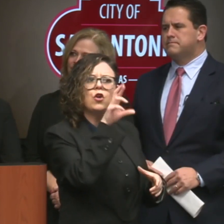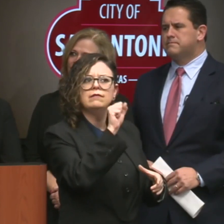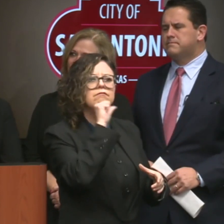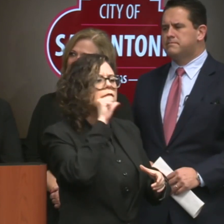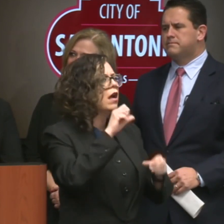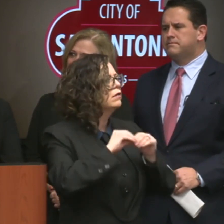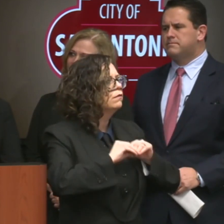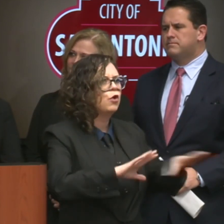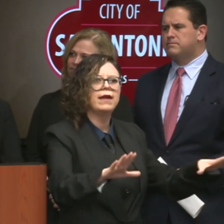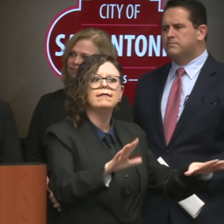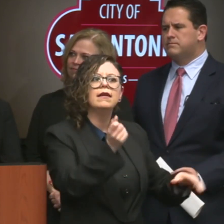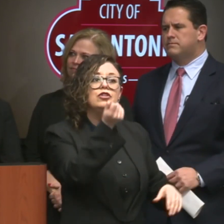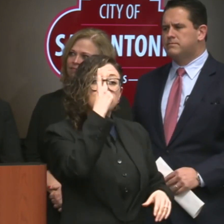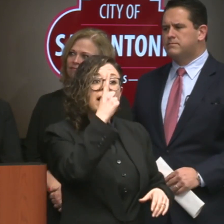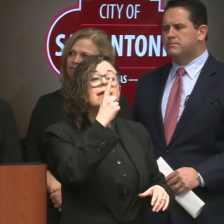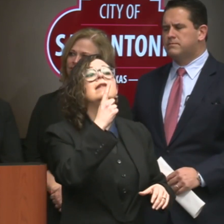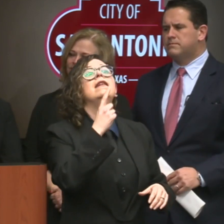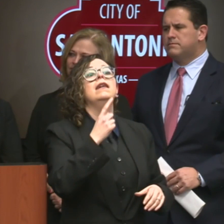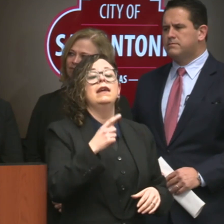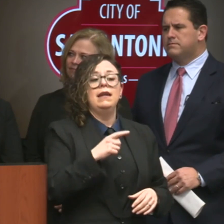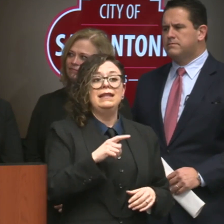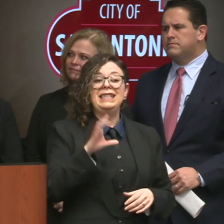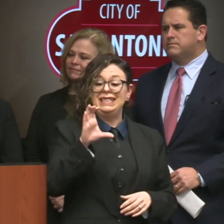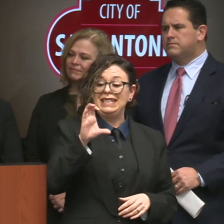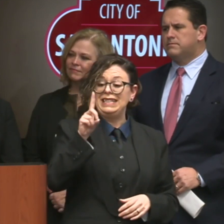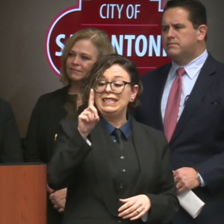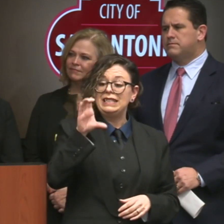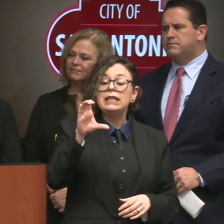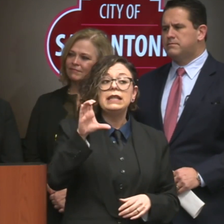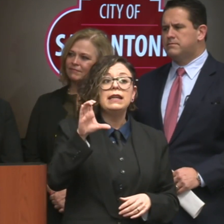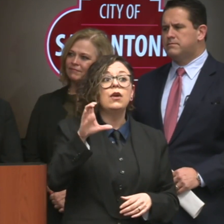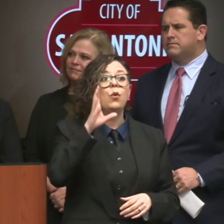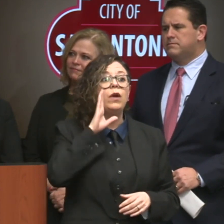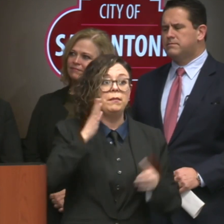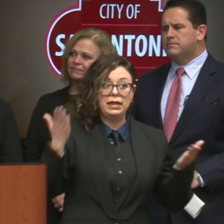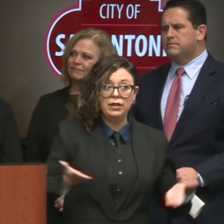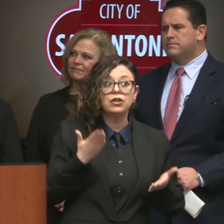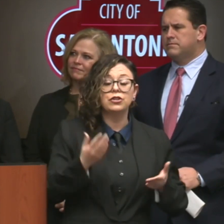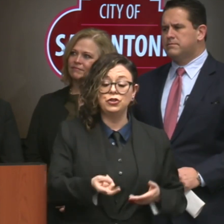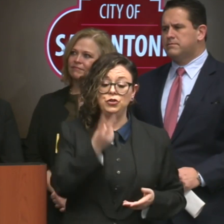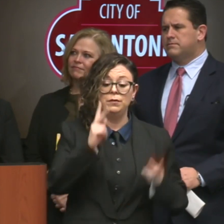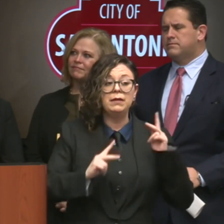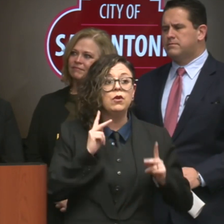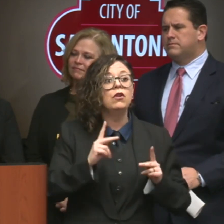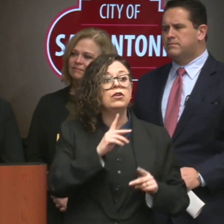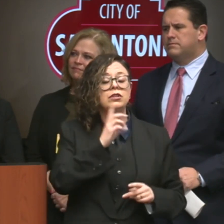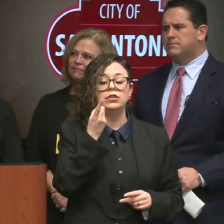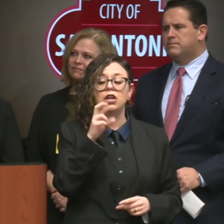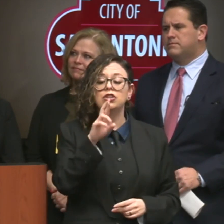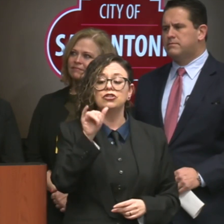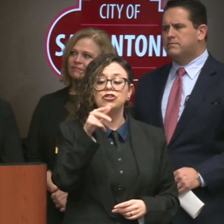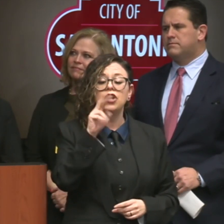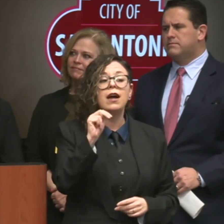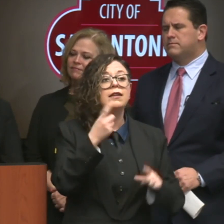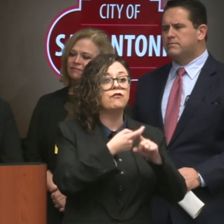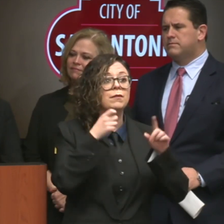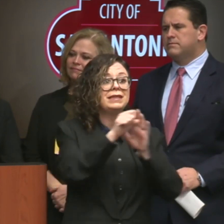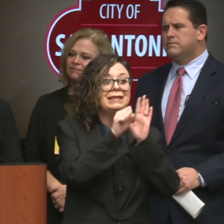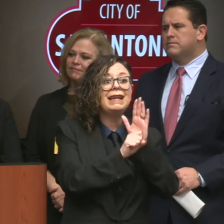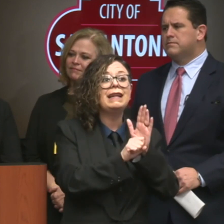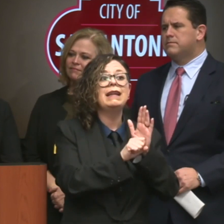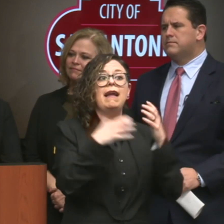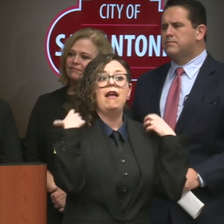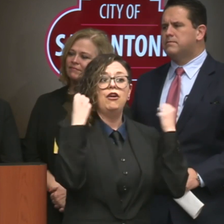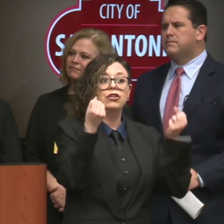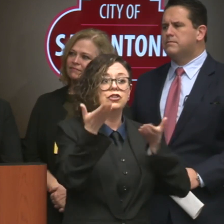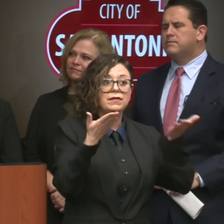from Captain Jennifer McQuiston from the CDC and Dr. John Hellerstedt from the Texas Department of State Health Services.